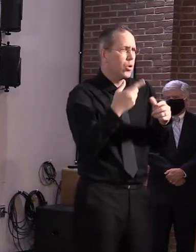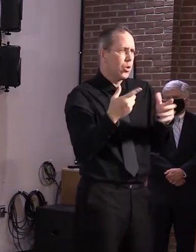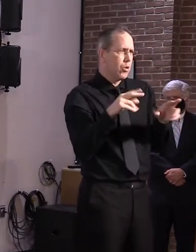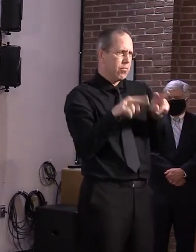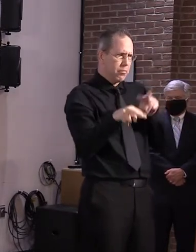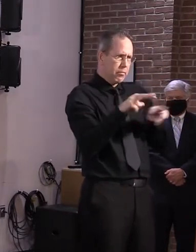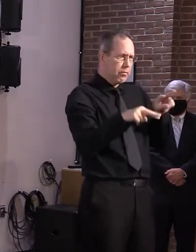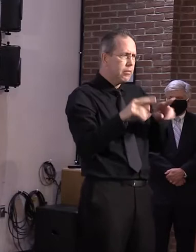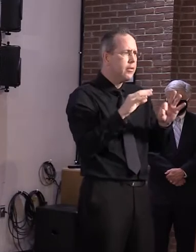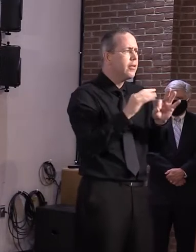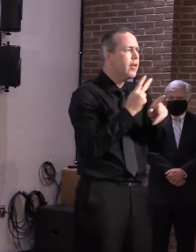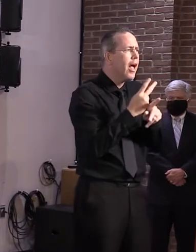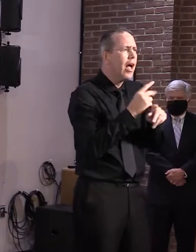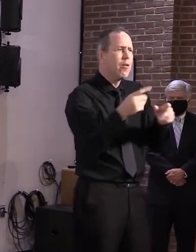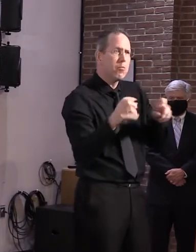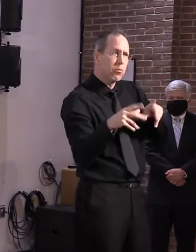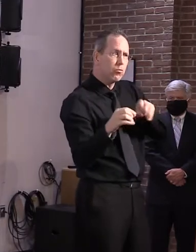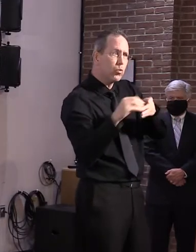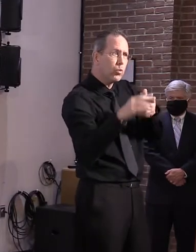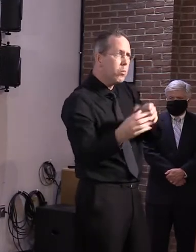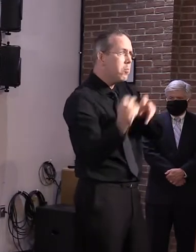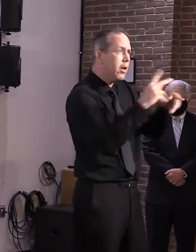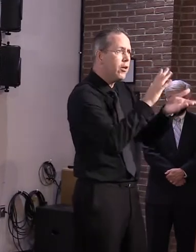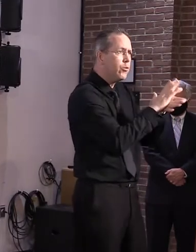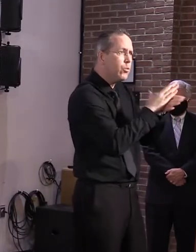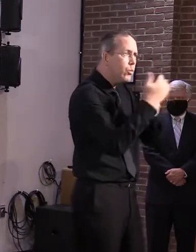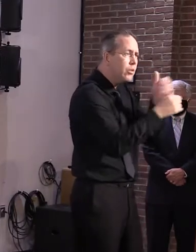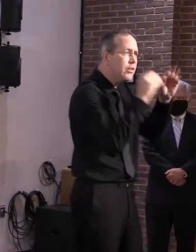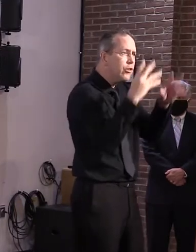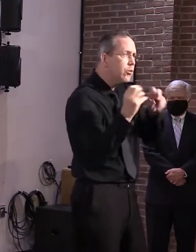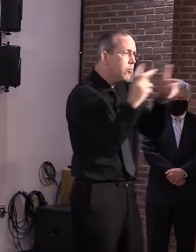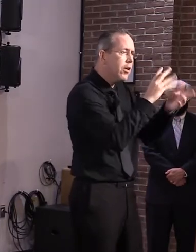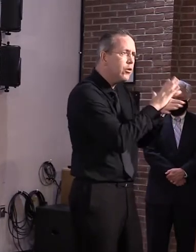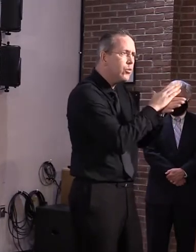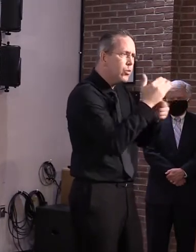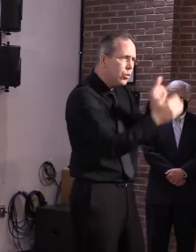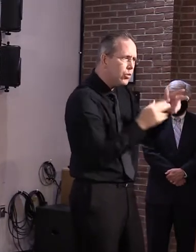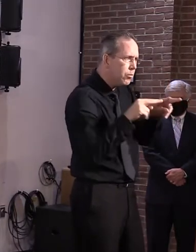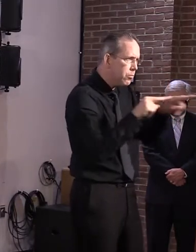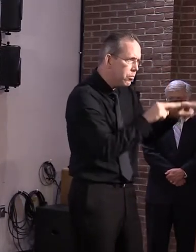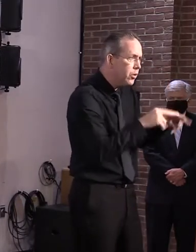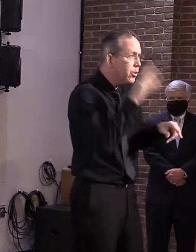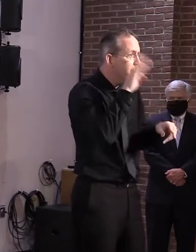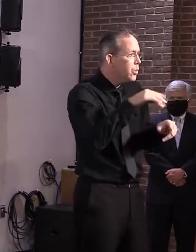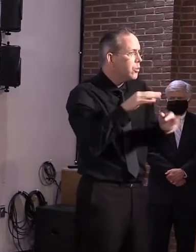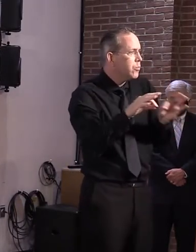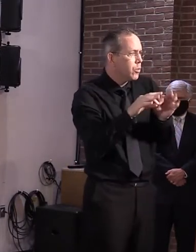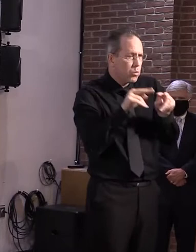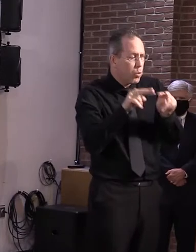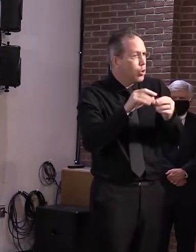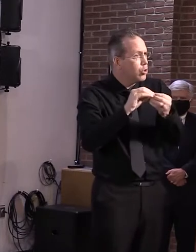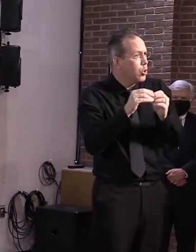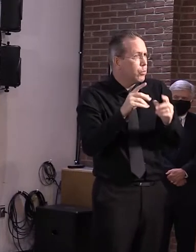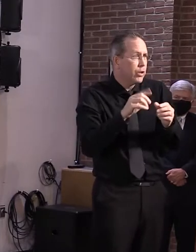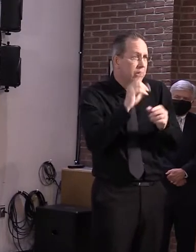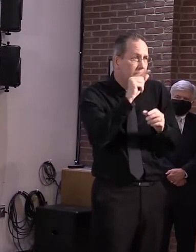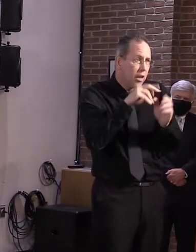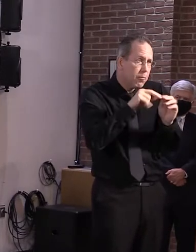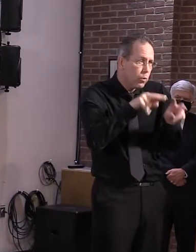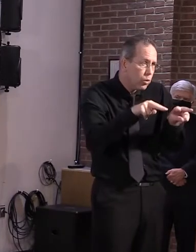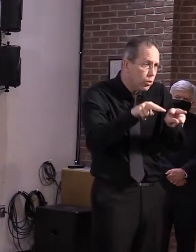seen over the last 4 months, I will not hesitate to act based on the latest data to prioritize